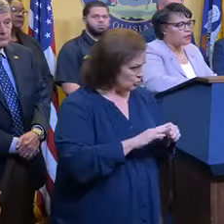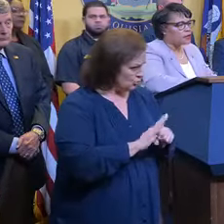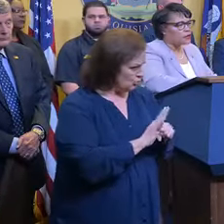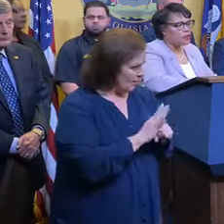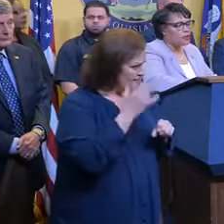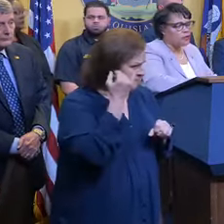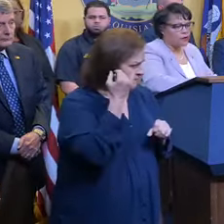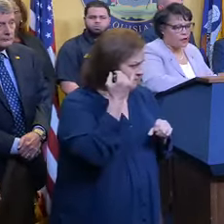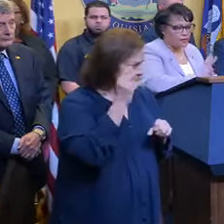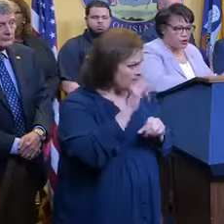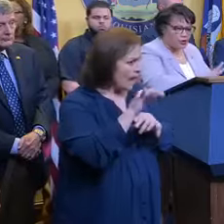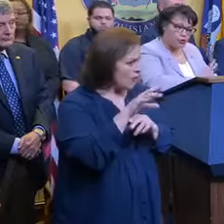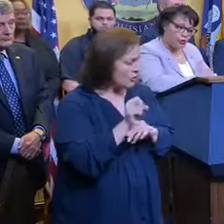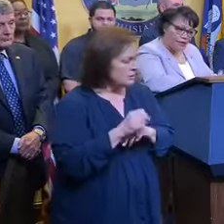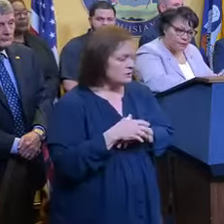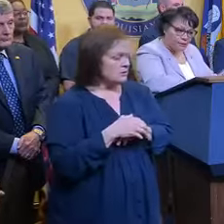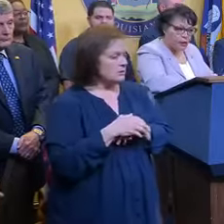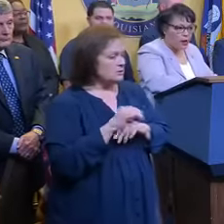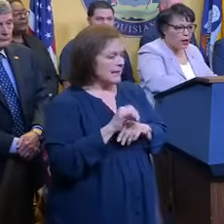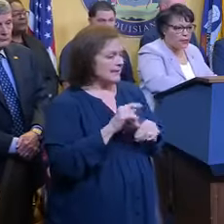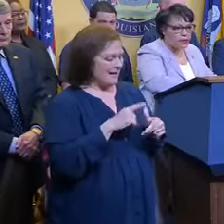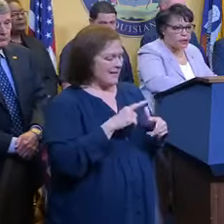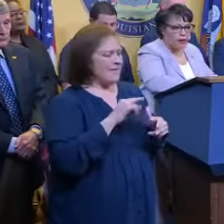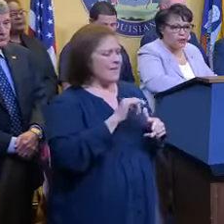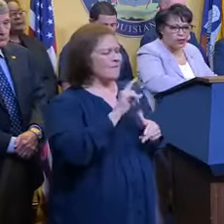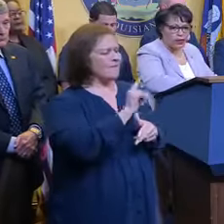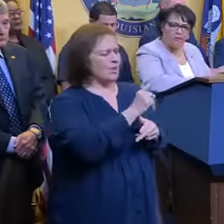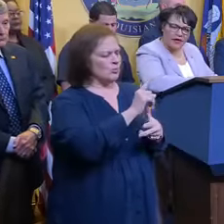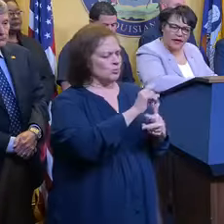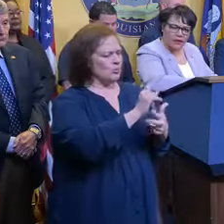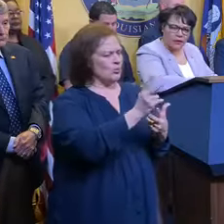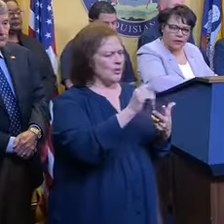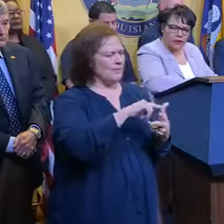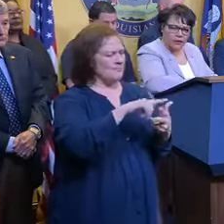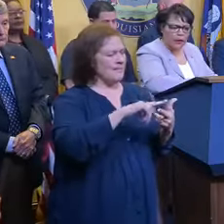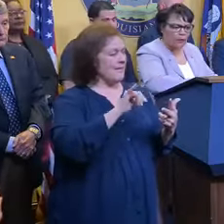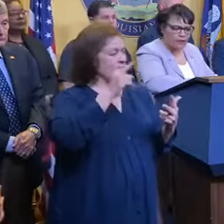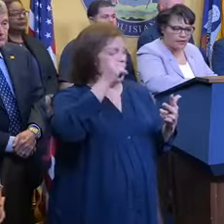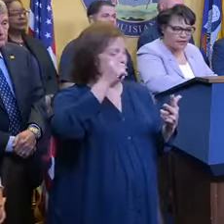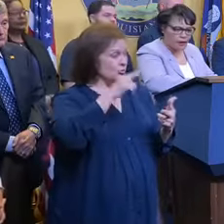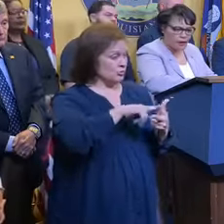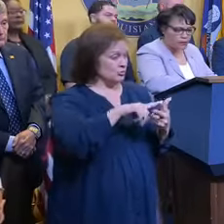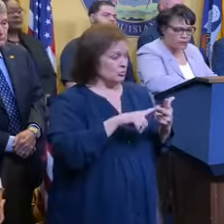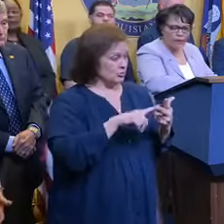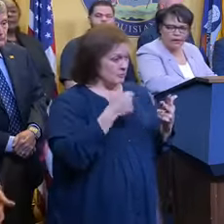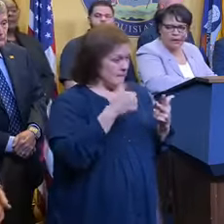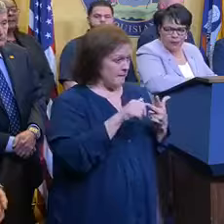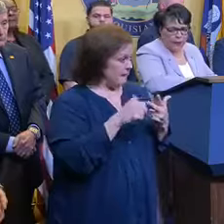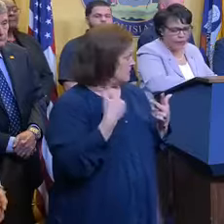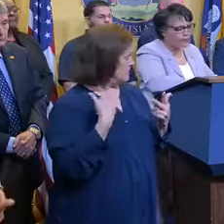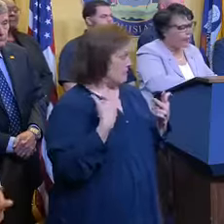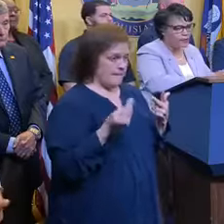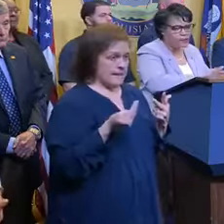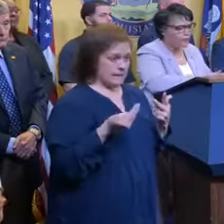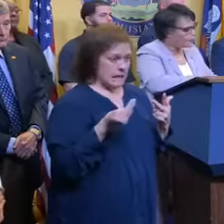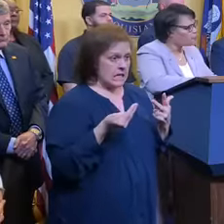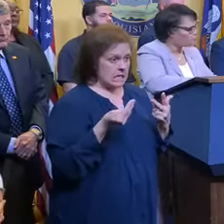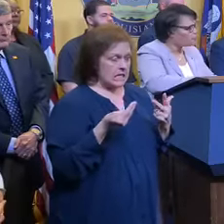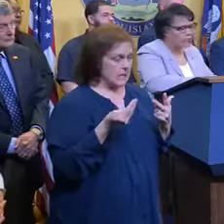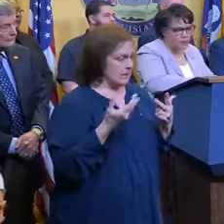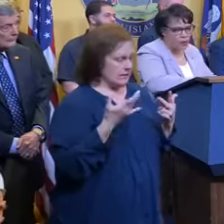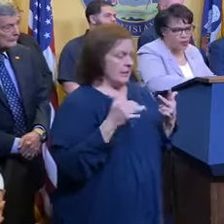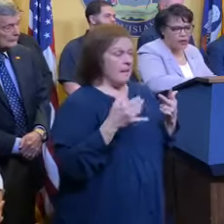was associated with our first three that we unveiled a couple of days ago, Monday morning time, it